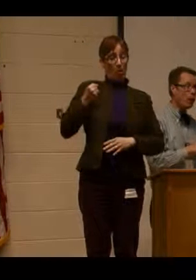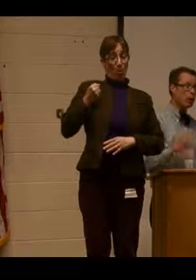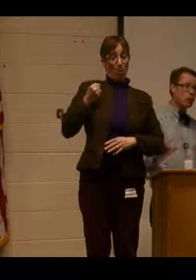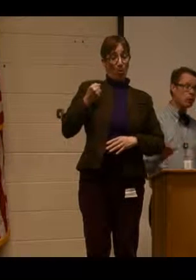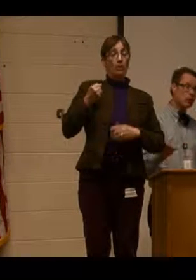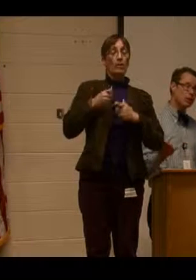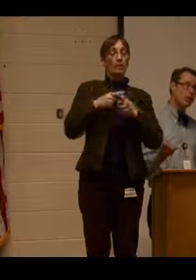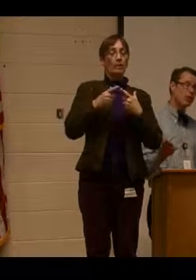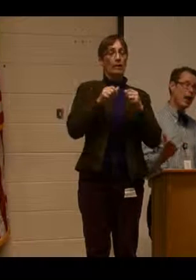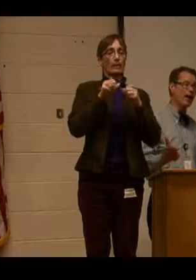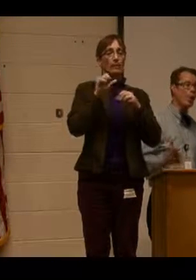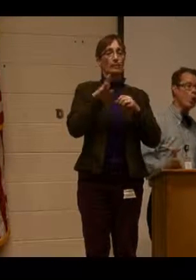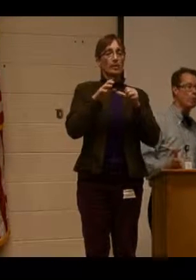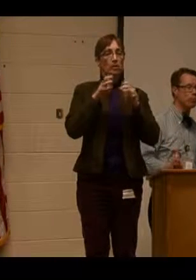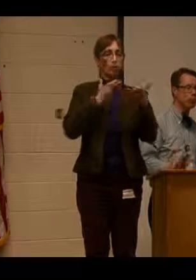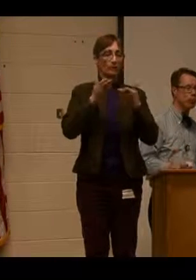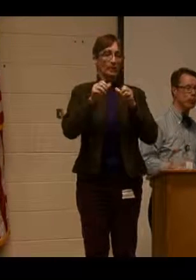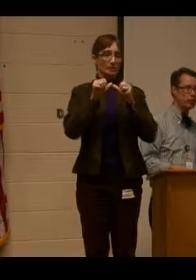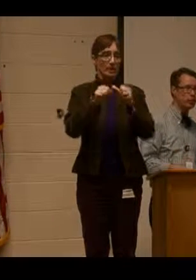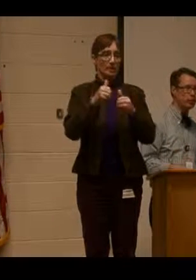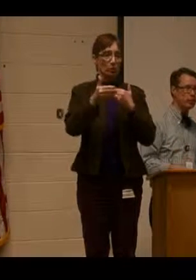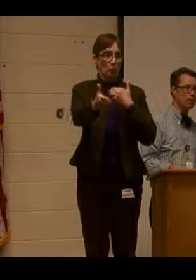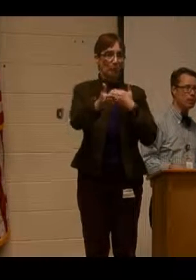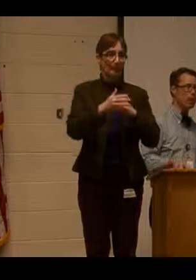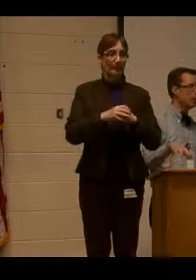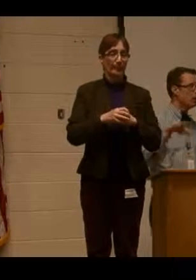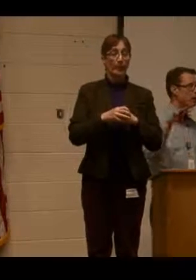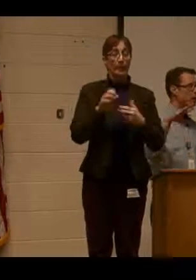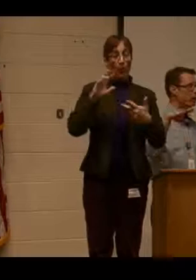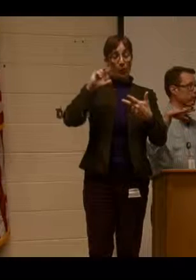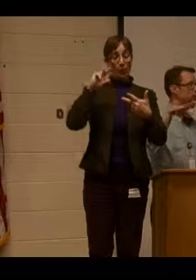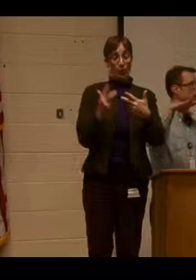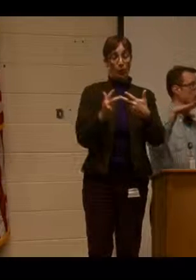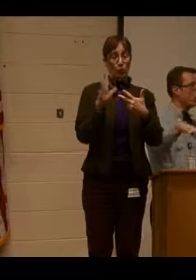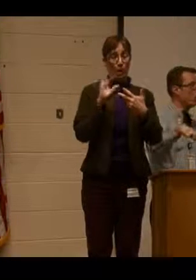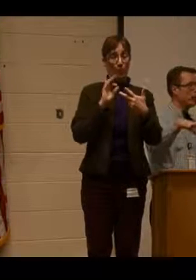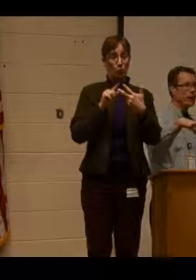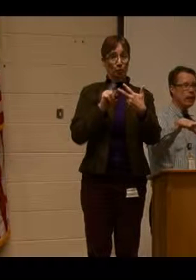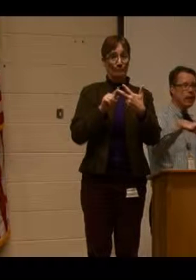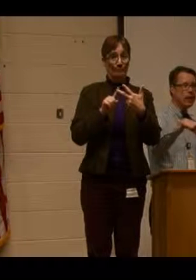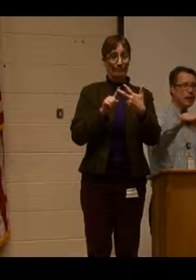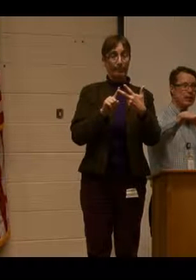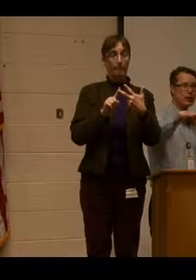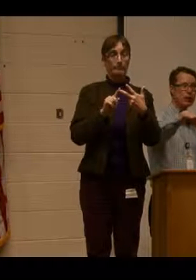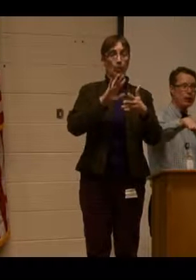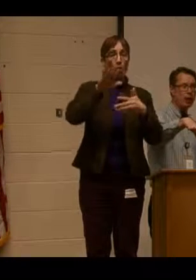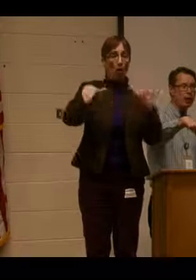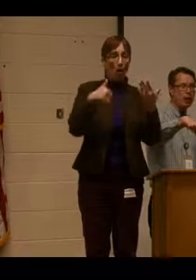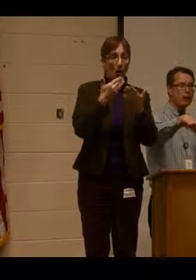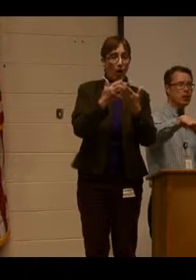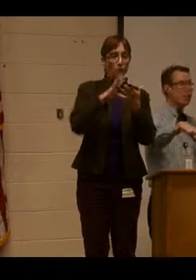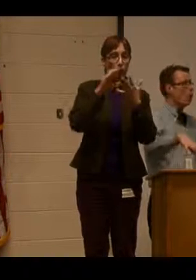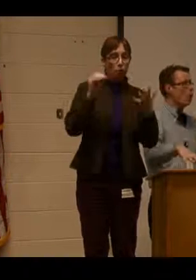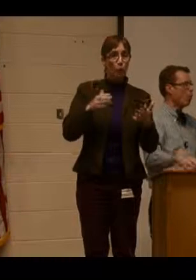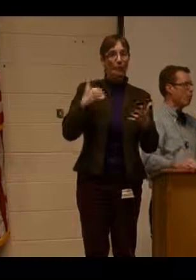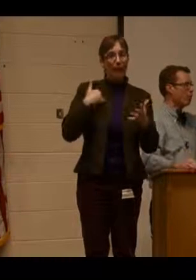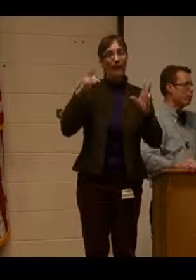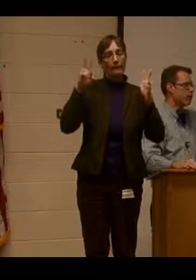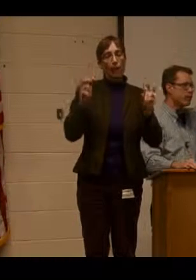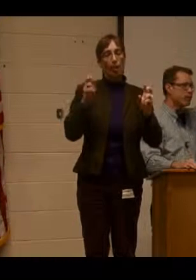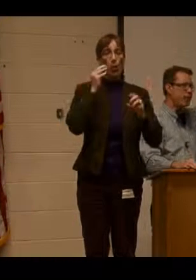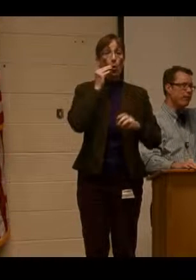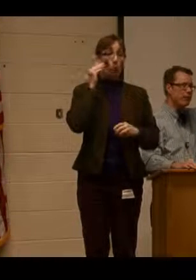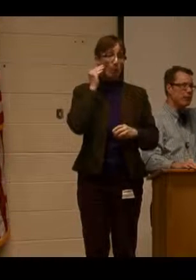home school districts, whether locally, if that's District 11, or if they're from Denver, DPS,